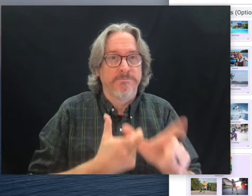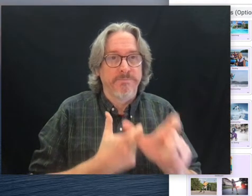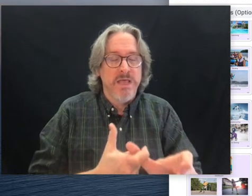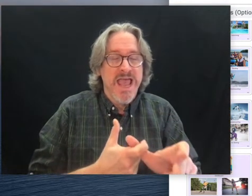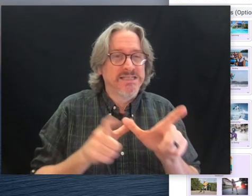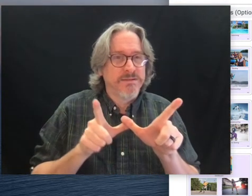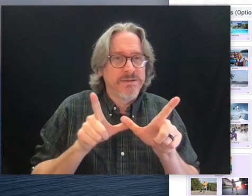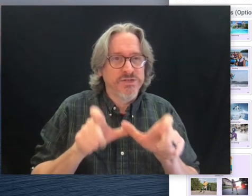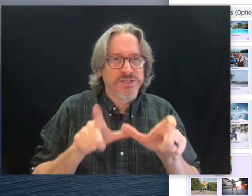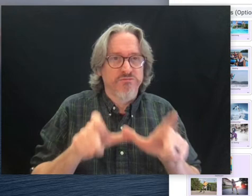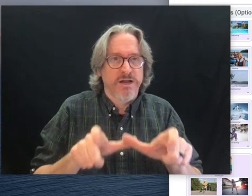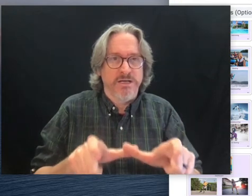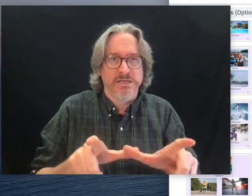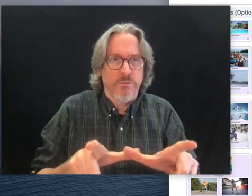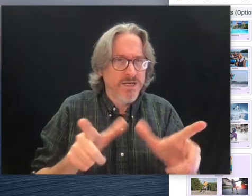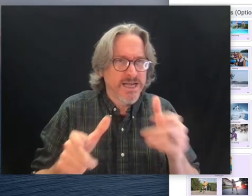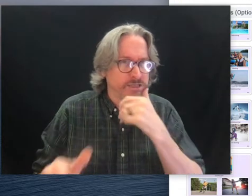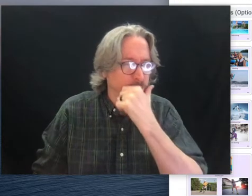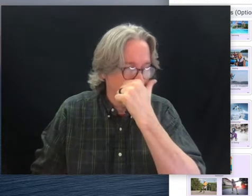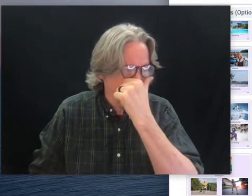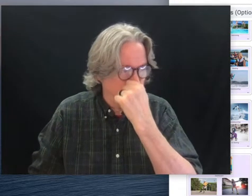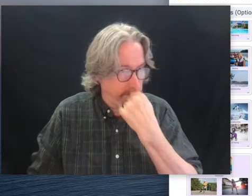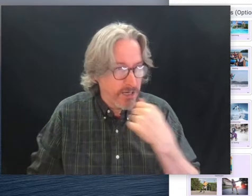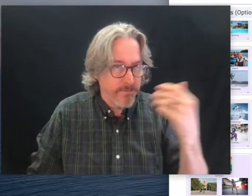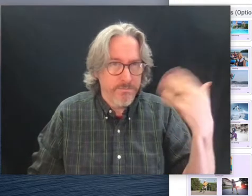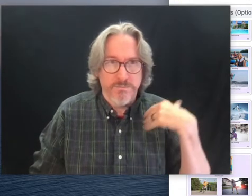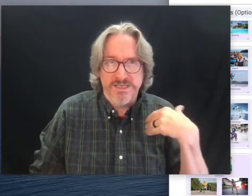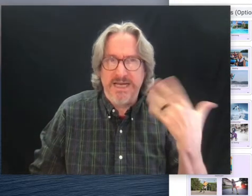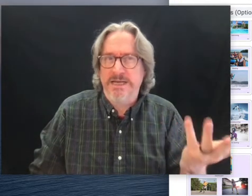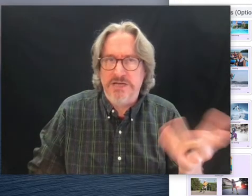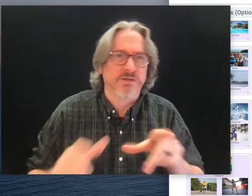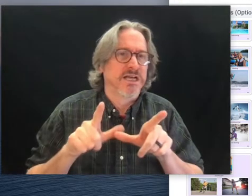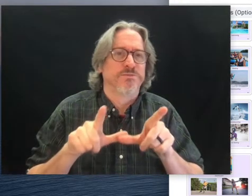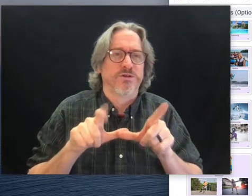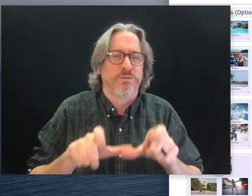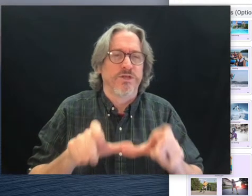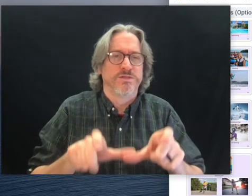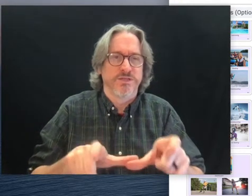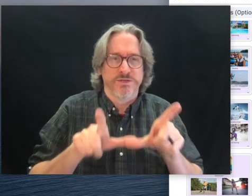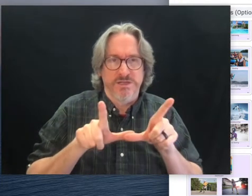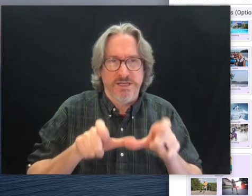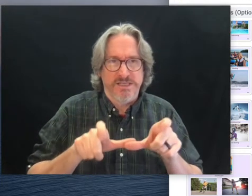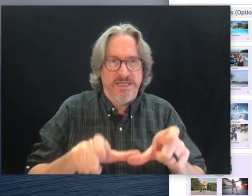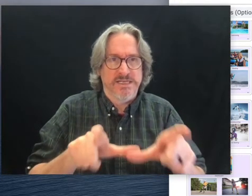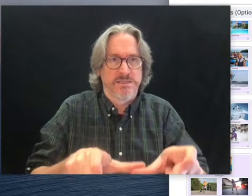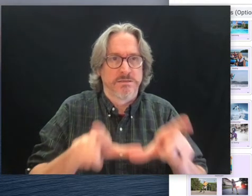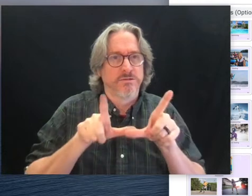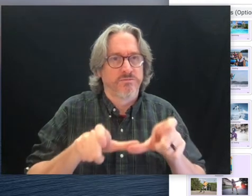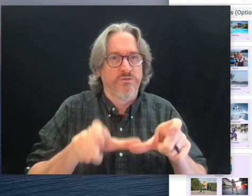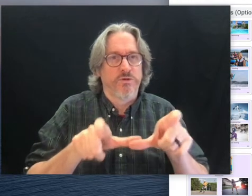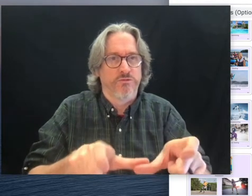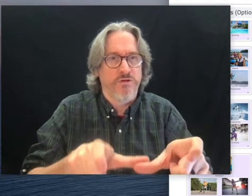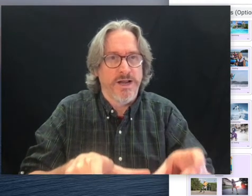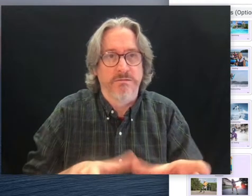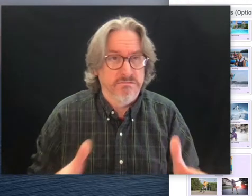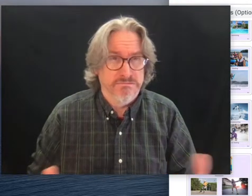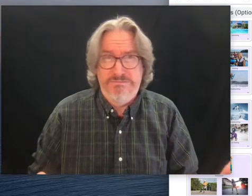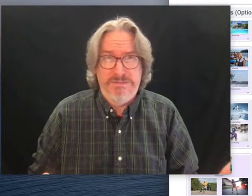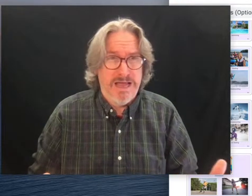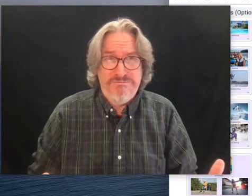Running. And sometimes you'll see running. One textbook, the Signing Naturally textbook that we used to use, does this for